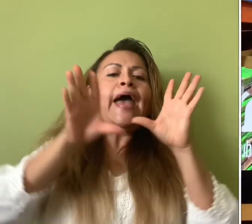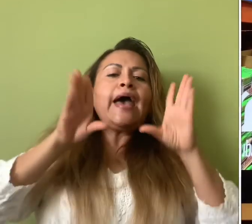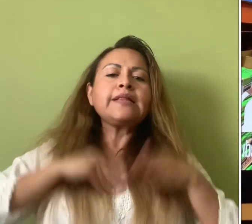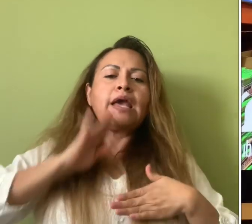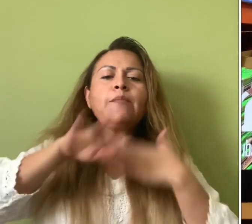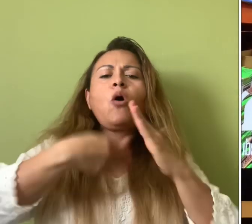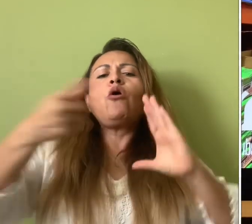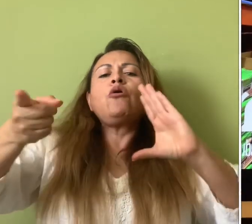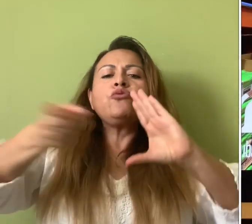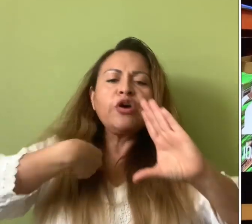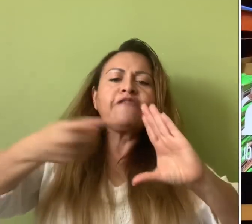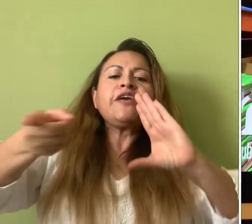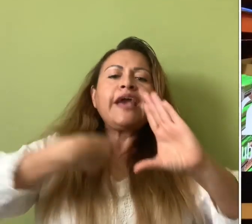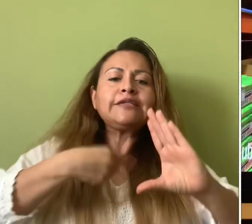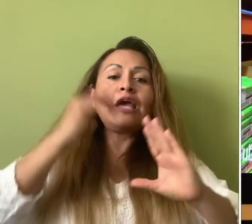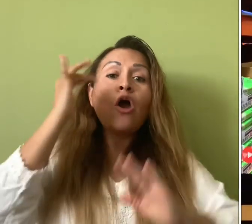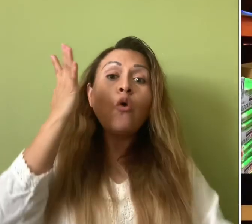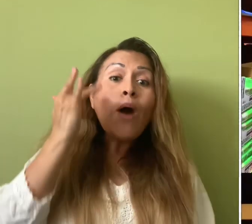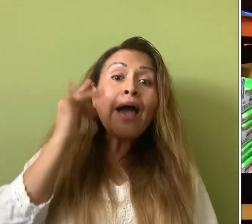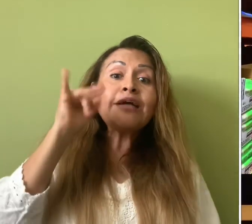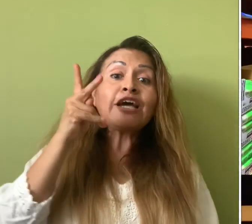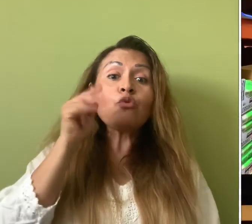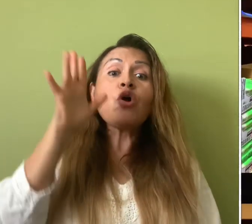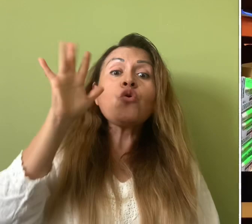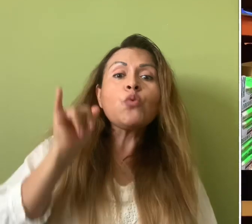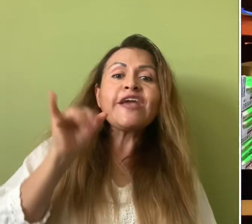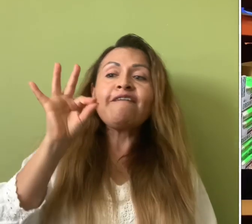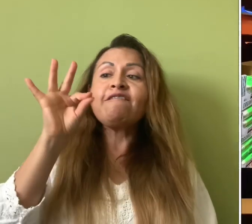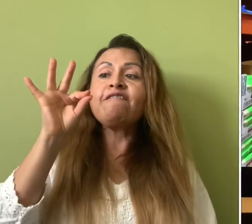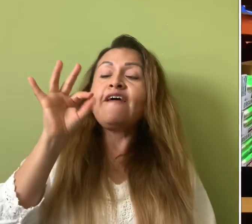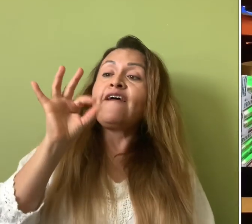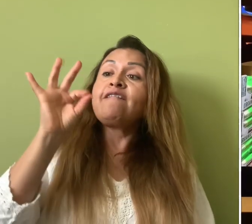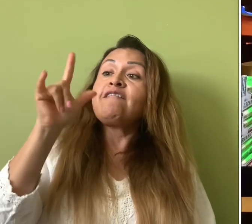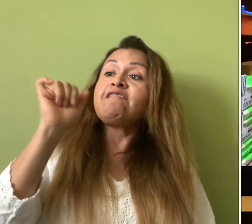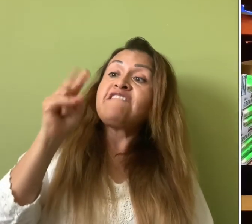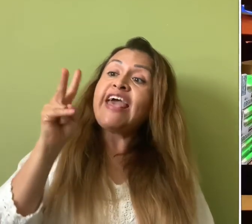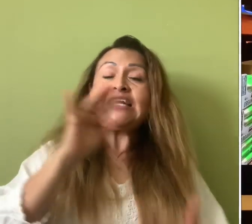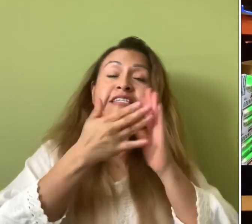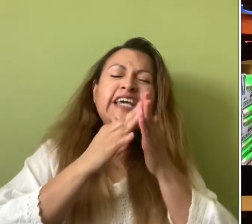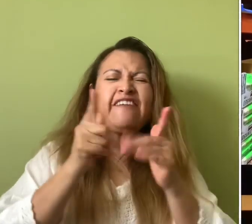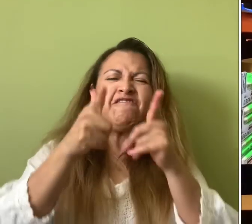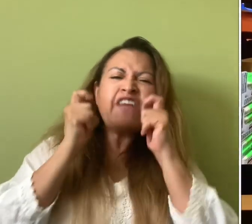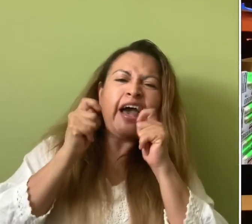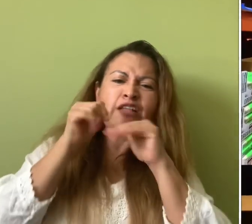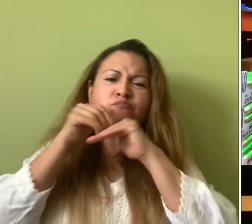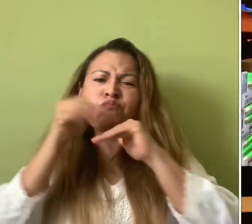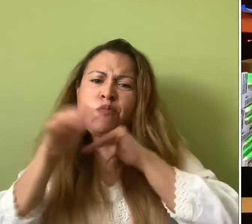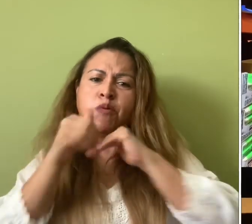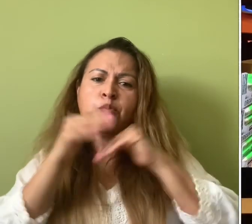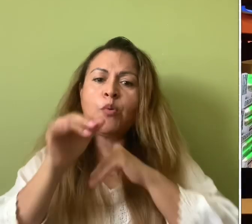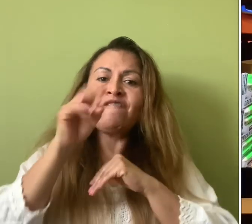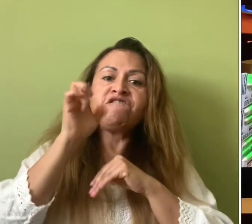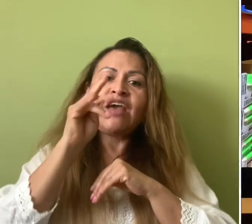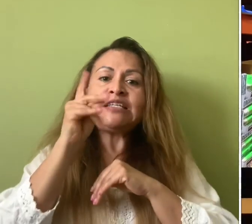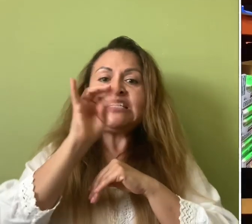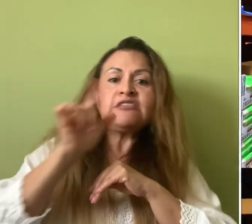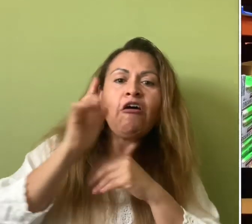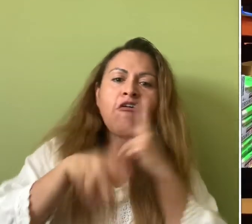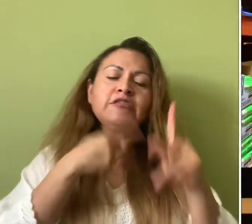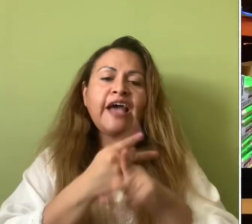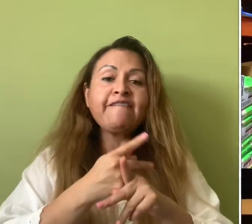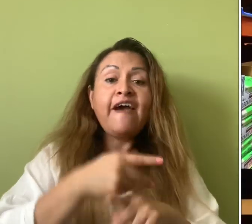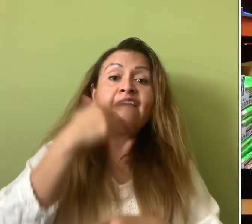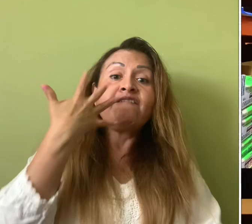all notifications, because January is going to be Flav City coming at you fast and furious, Vin Diesel style. We're going to have about 5 to